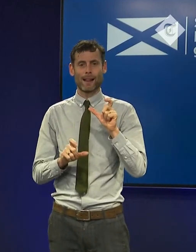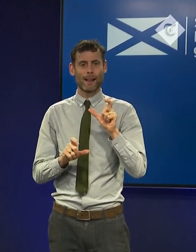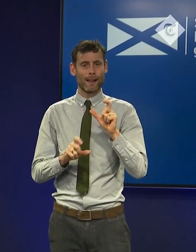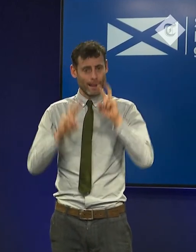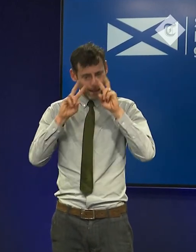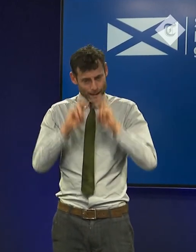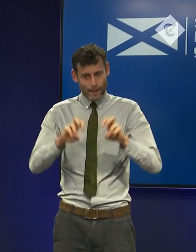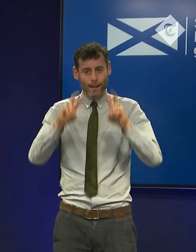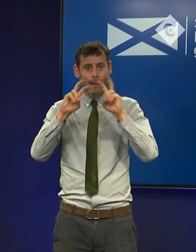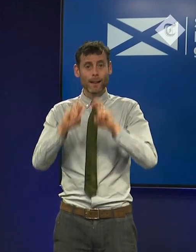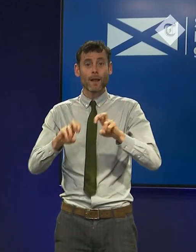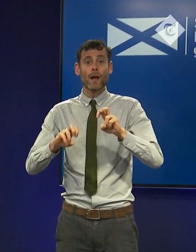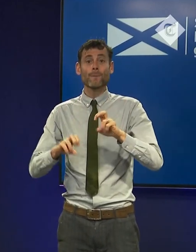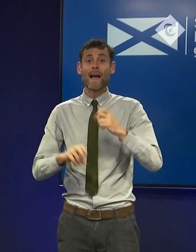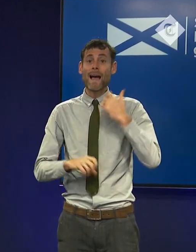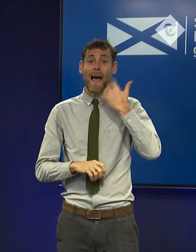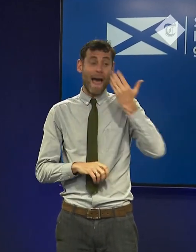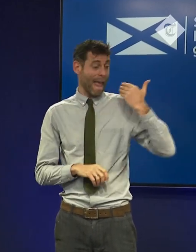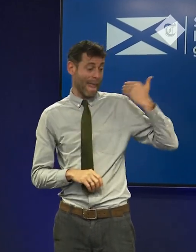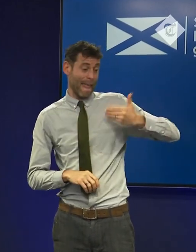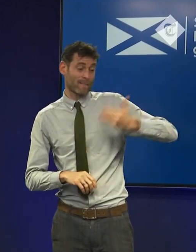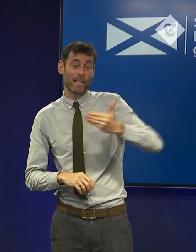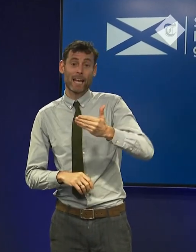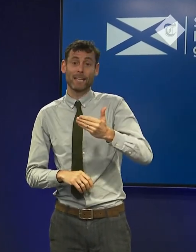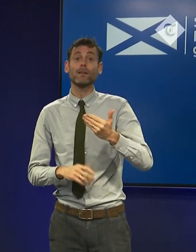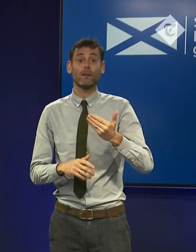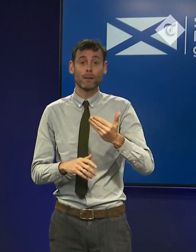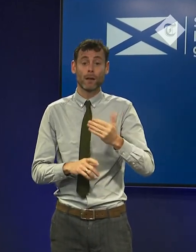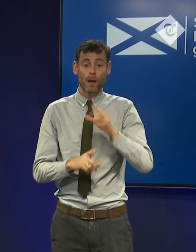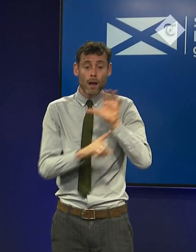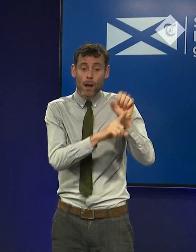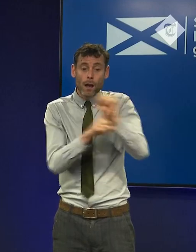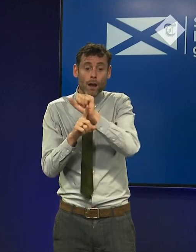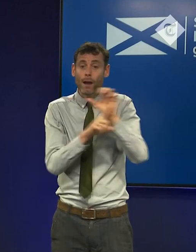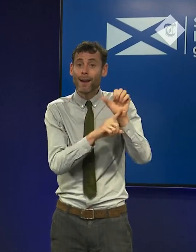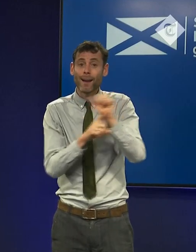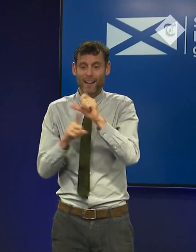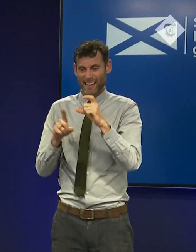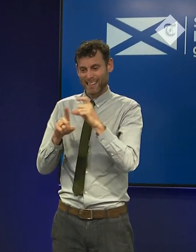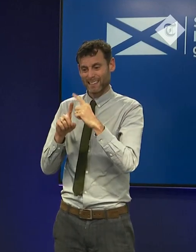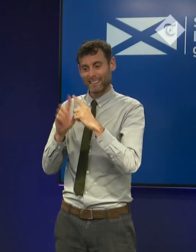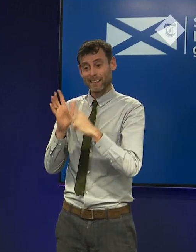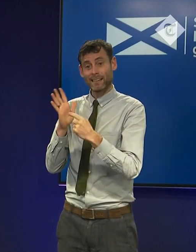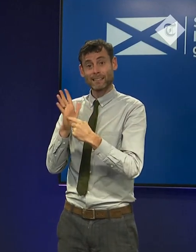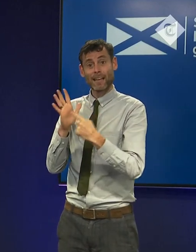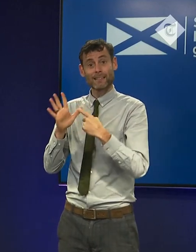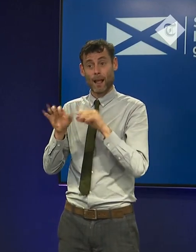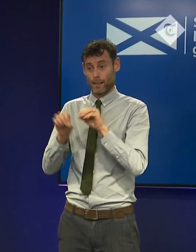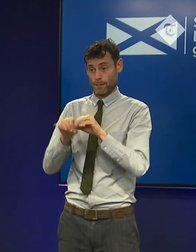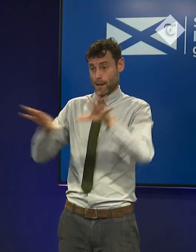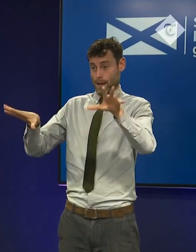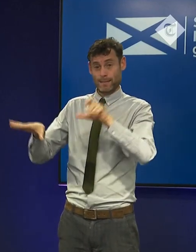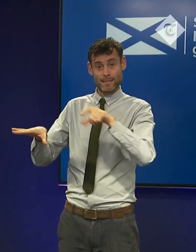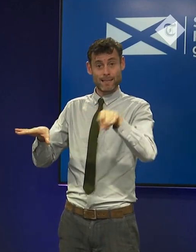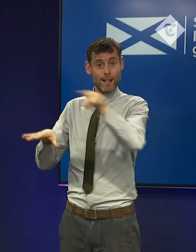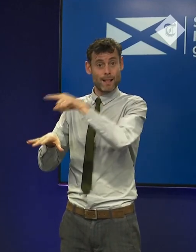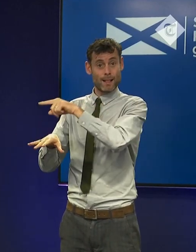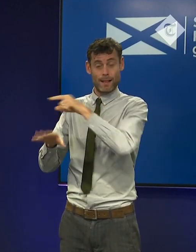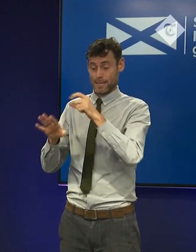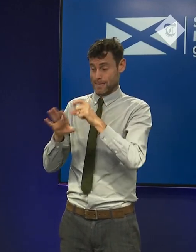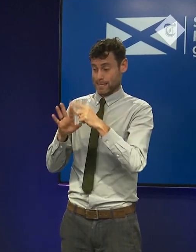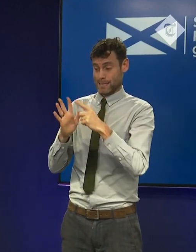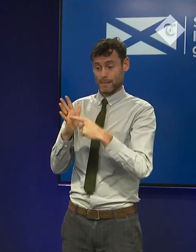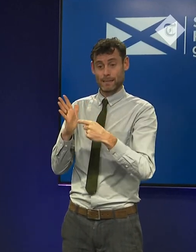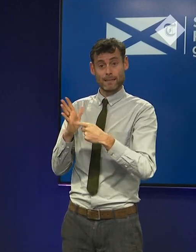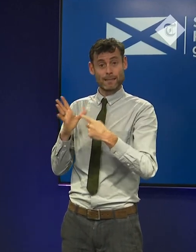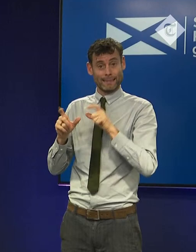between 2,000 and 2,500 cases of the Delta variant every day. Now that still has the potential to cause harm, and that's